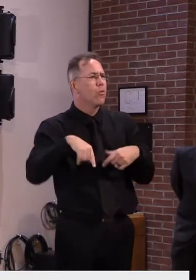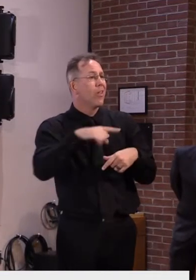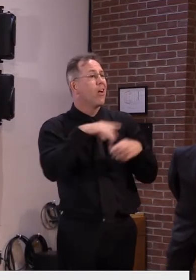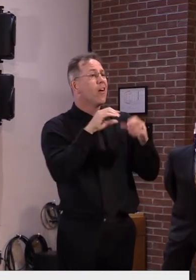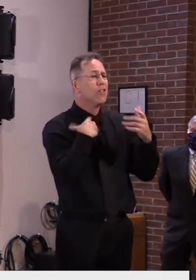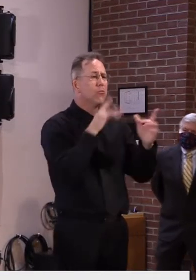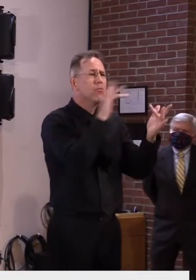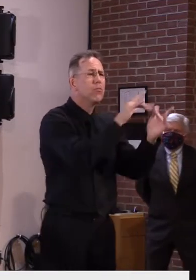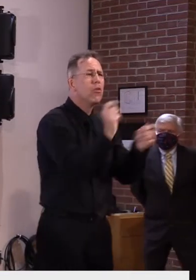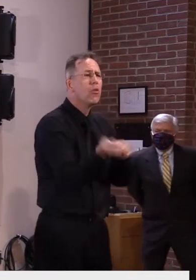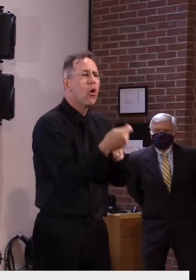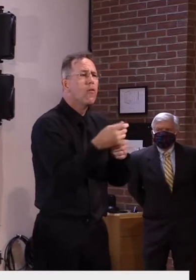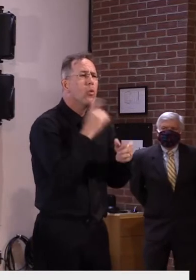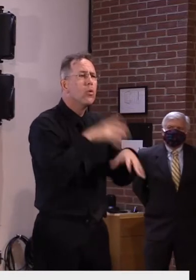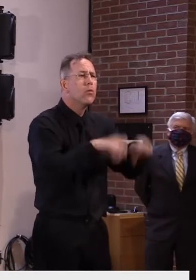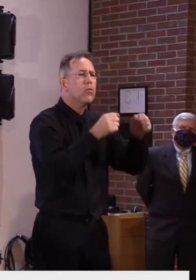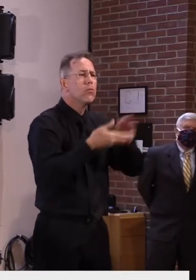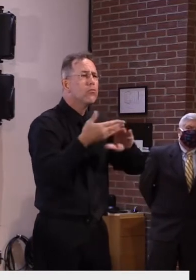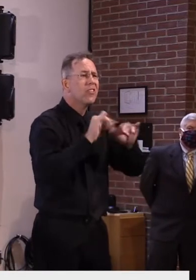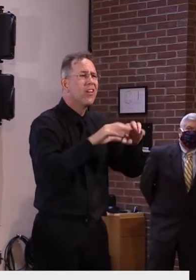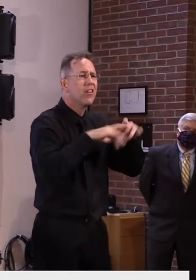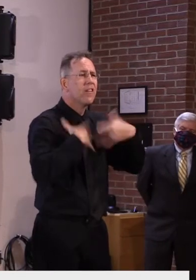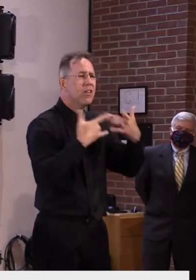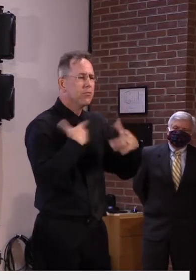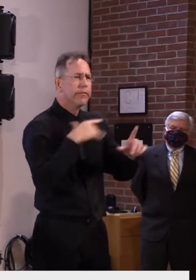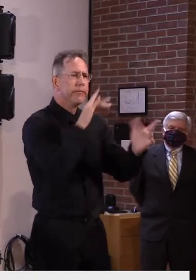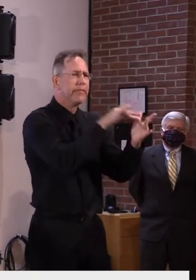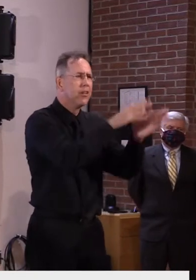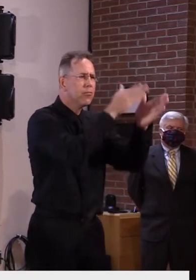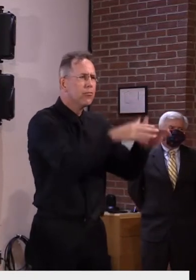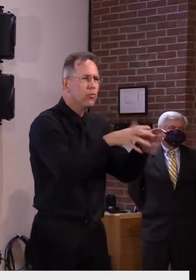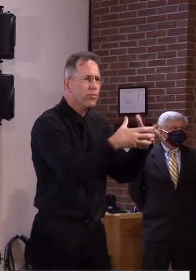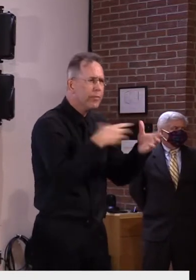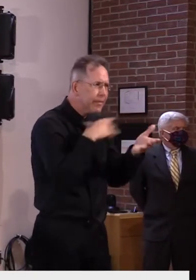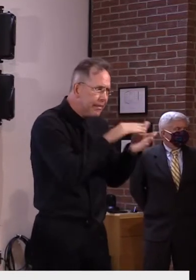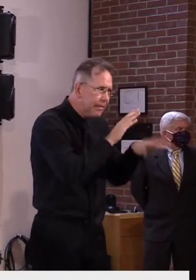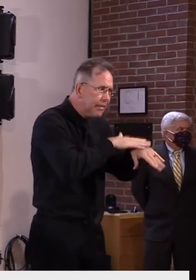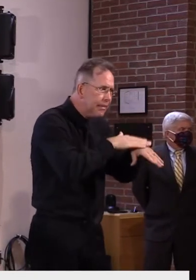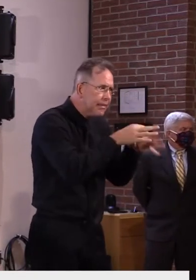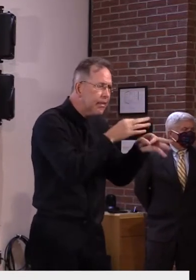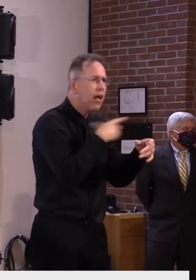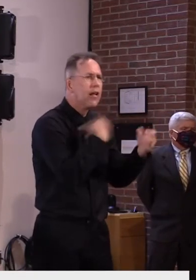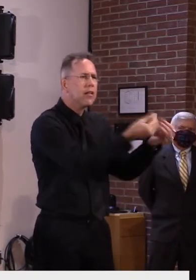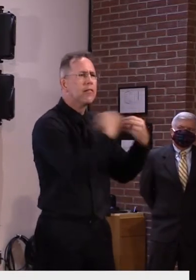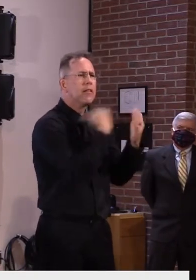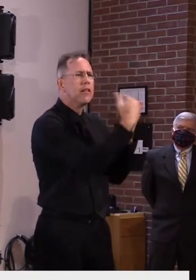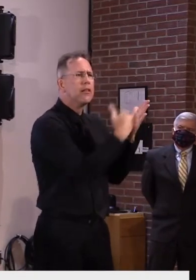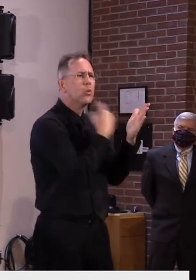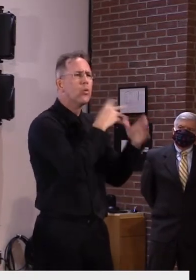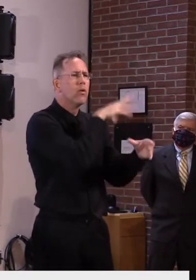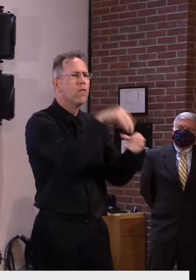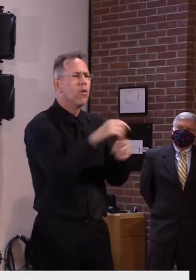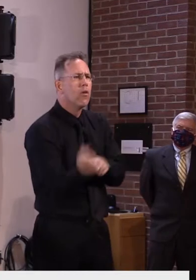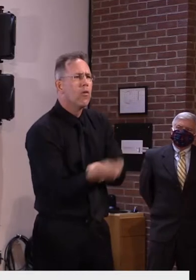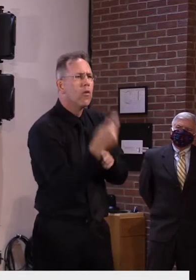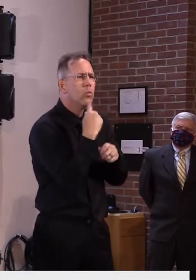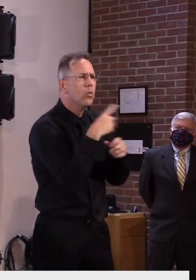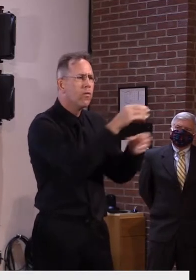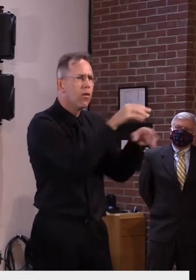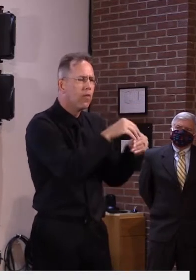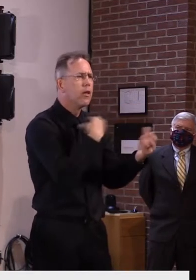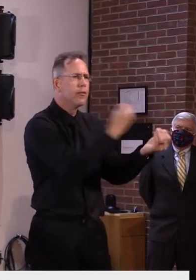to provide us with contact information for those who attended. More than 80 people who attended the